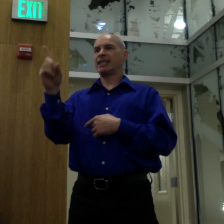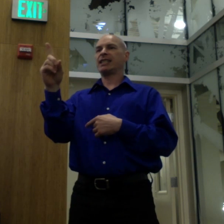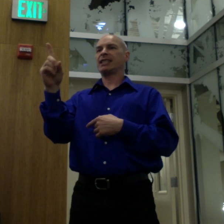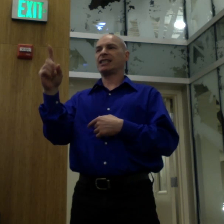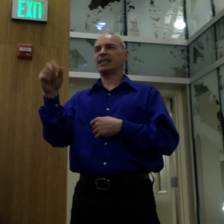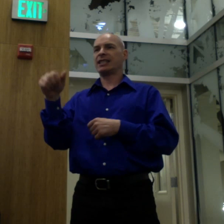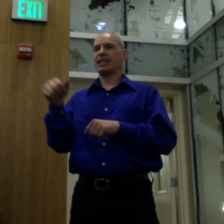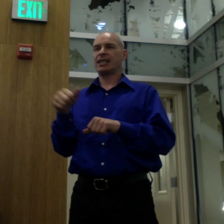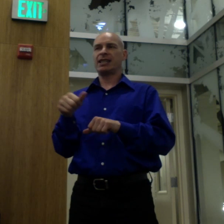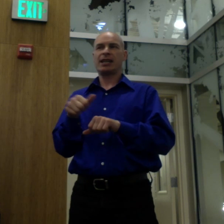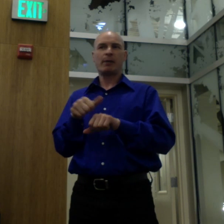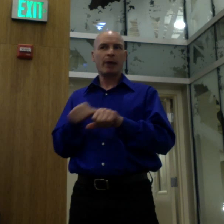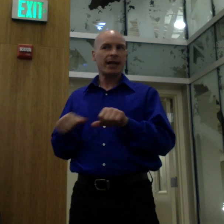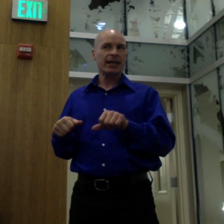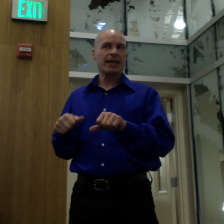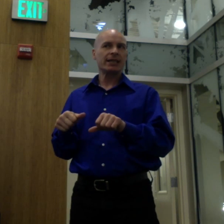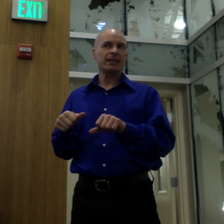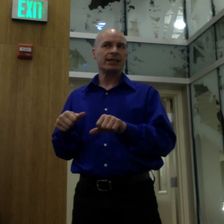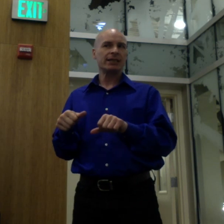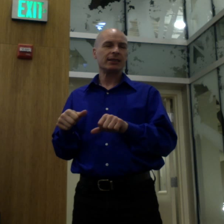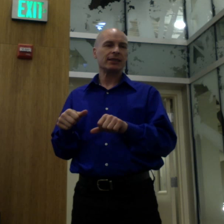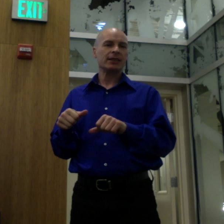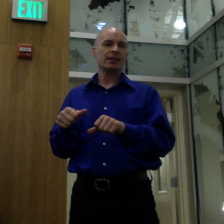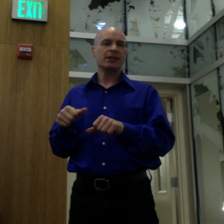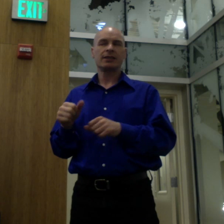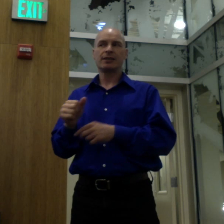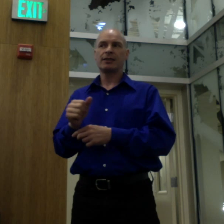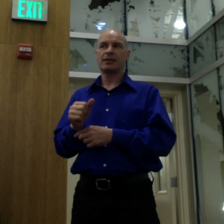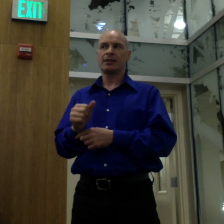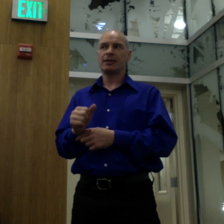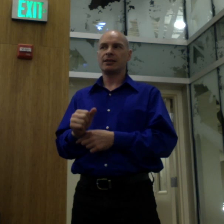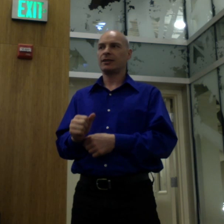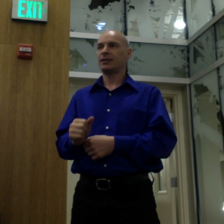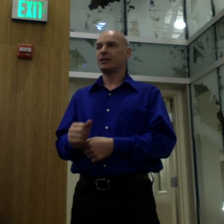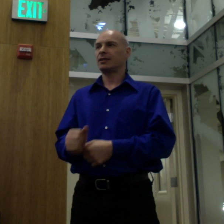which is my favorite piece of gear, most versatile thing ever.